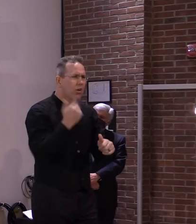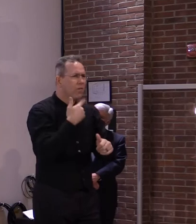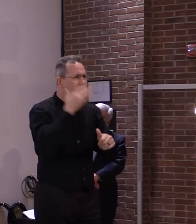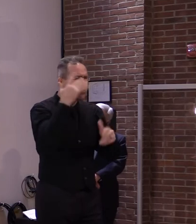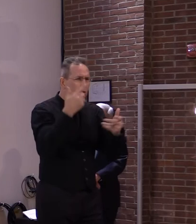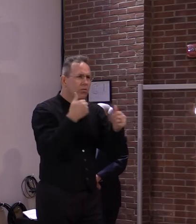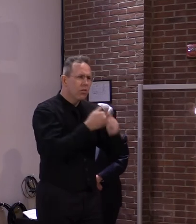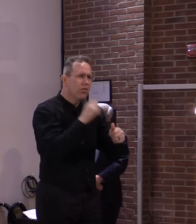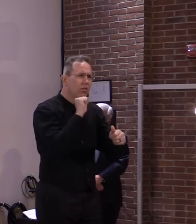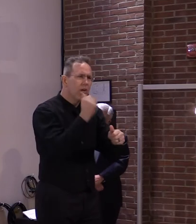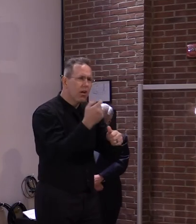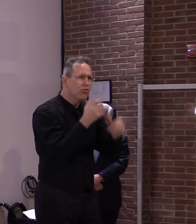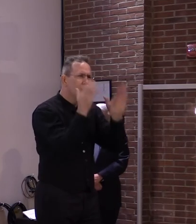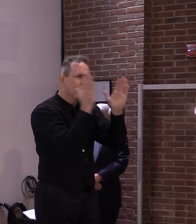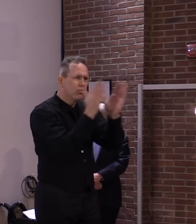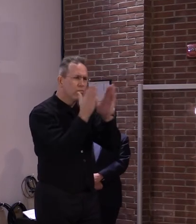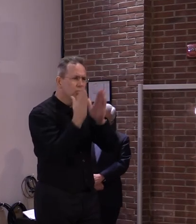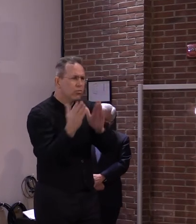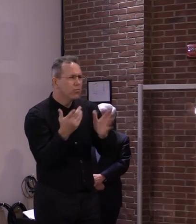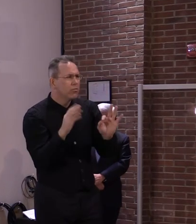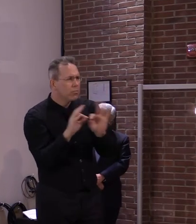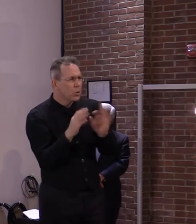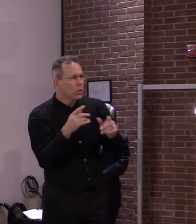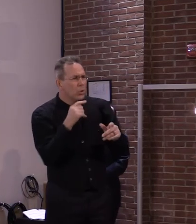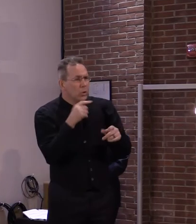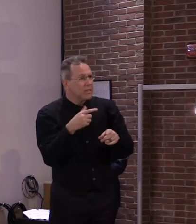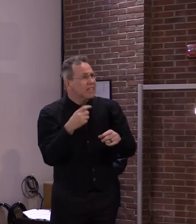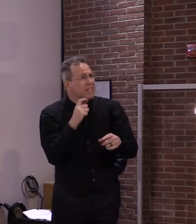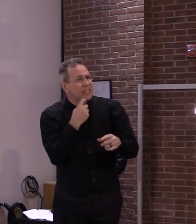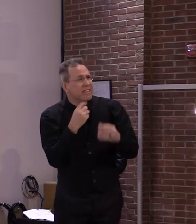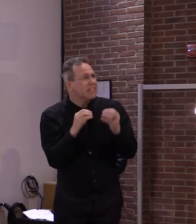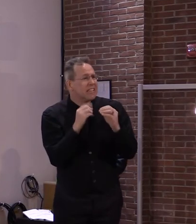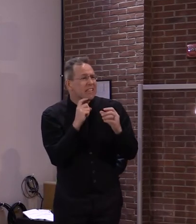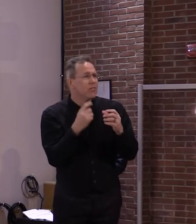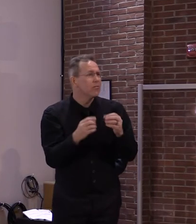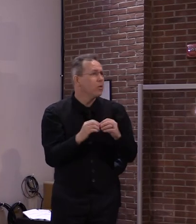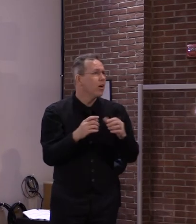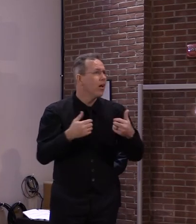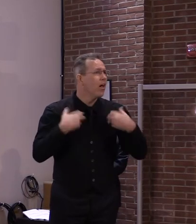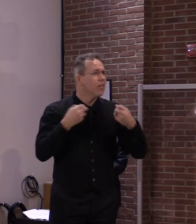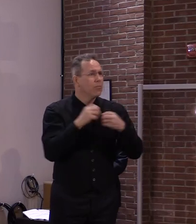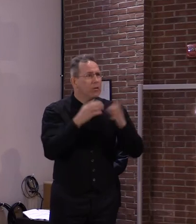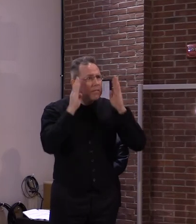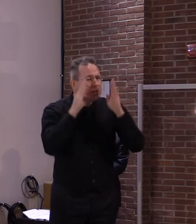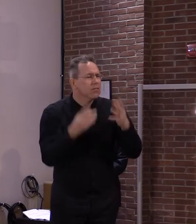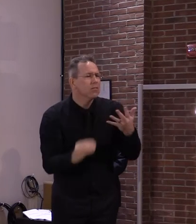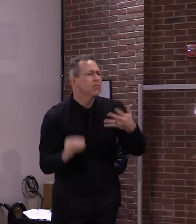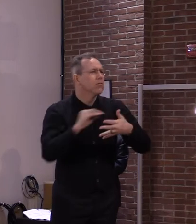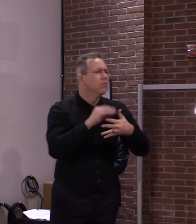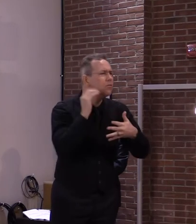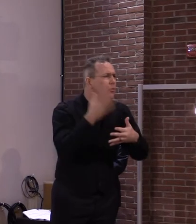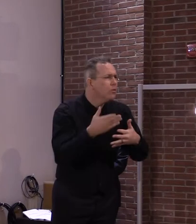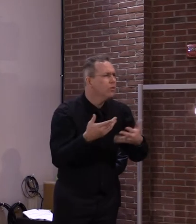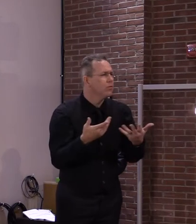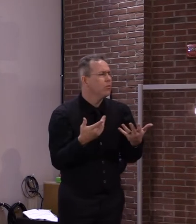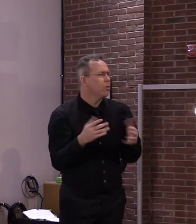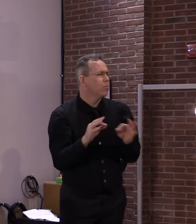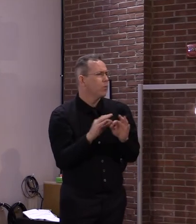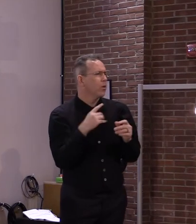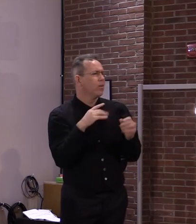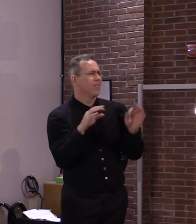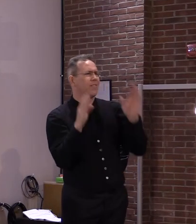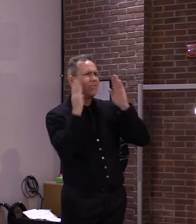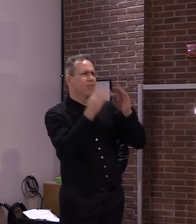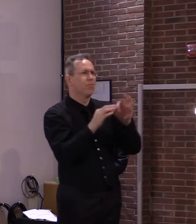looking at the most vulnerable populations that could have that as an outcome and vaccinate them first i know it sounds harsh